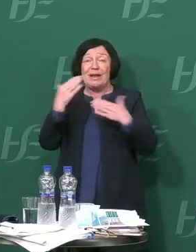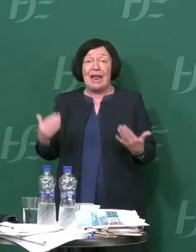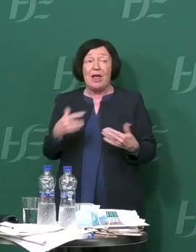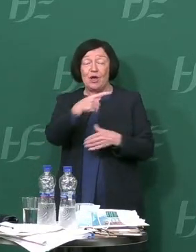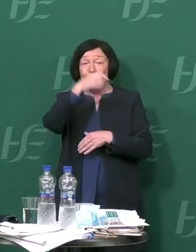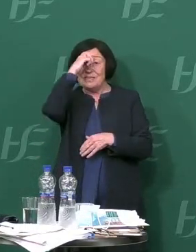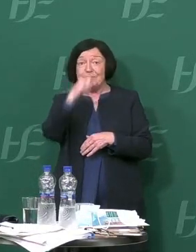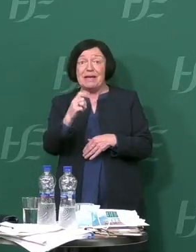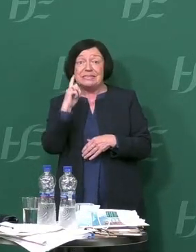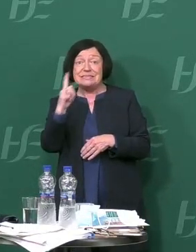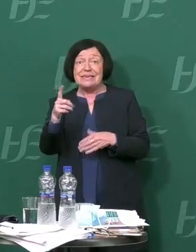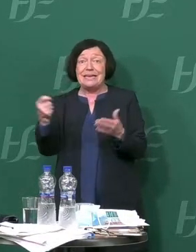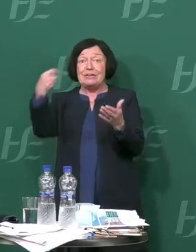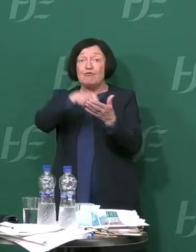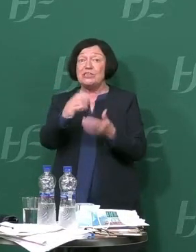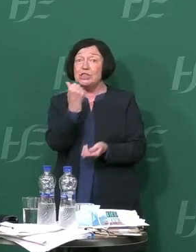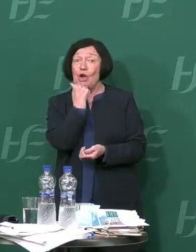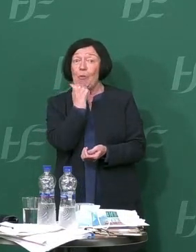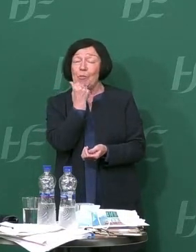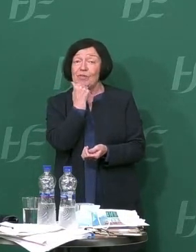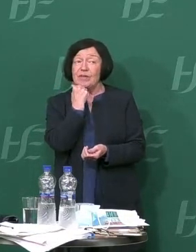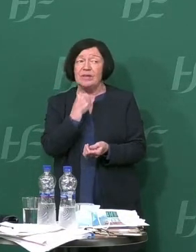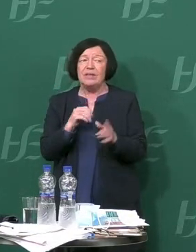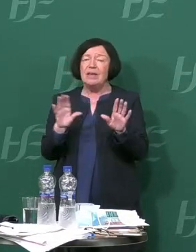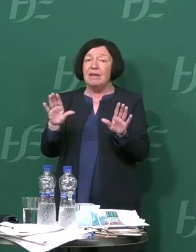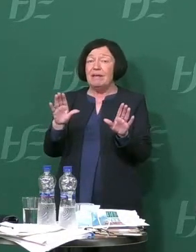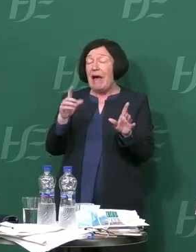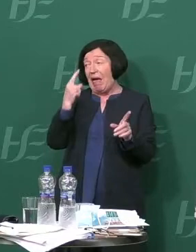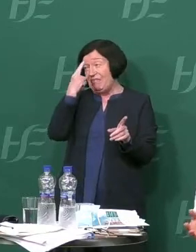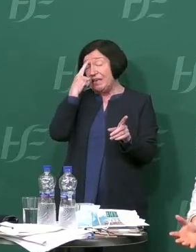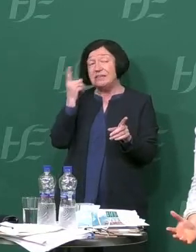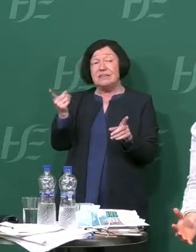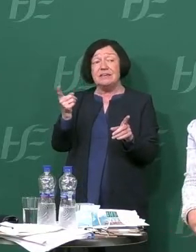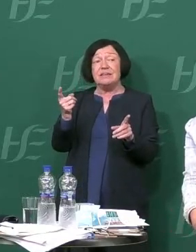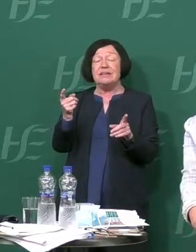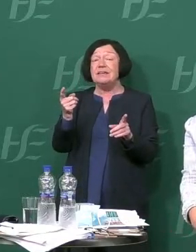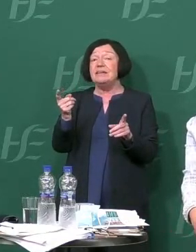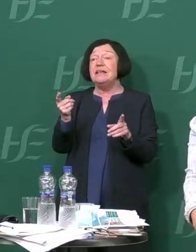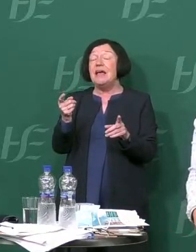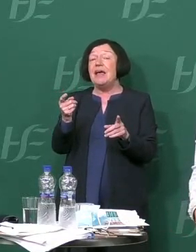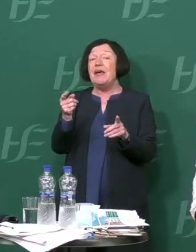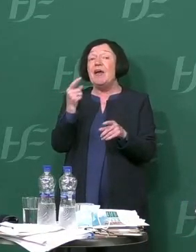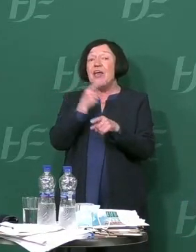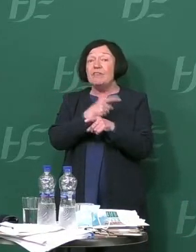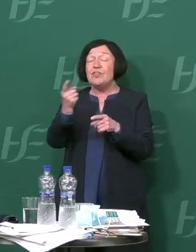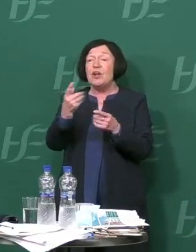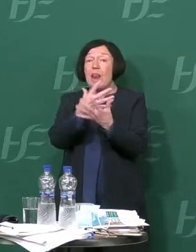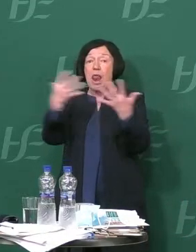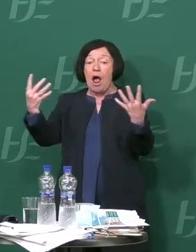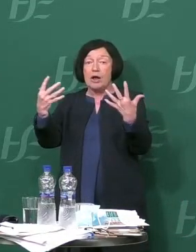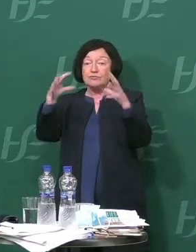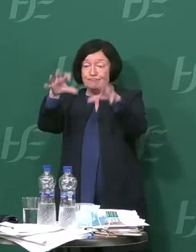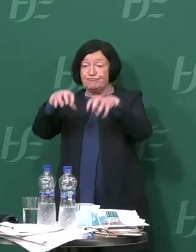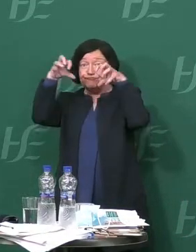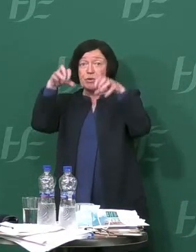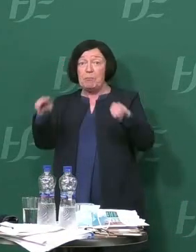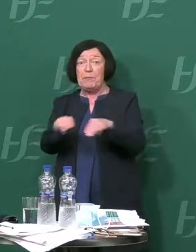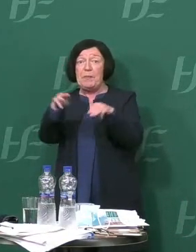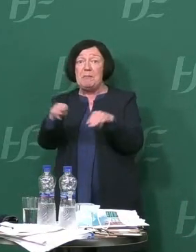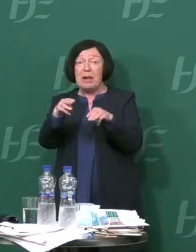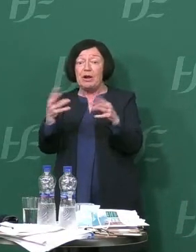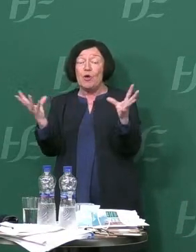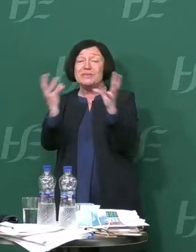you be expecting to see an increase in cases then? I guess there's any likelihood that if there are larger groups of people coming together,